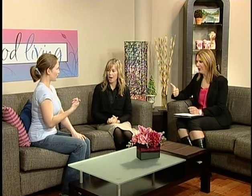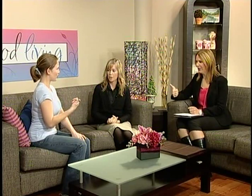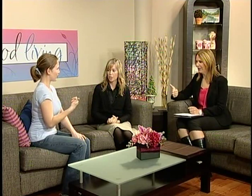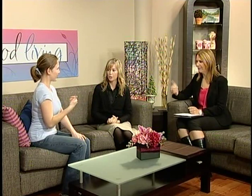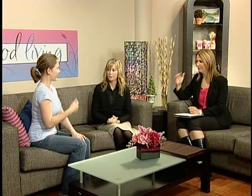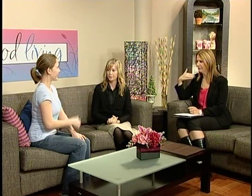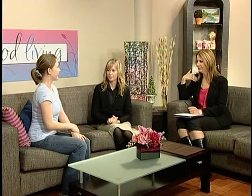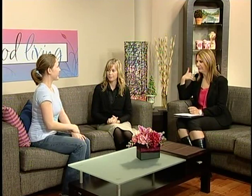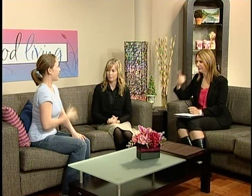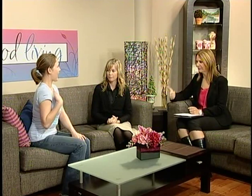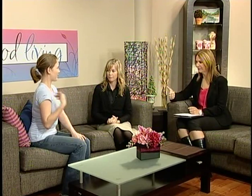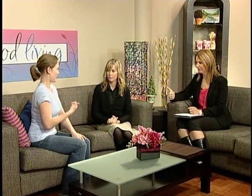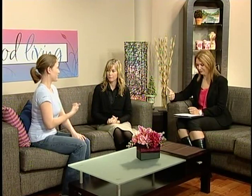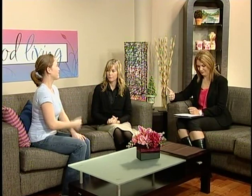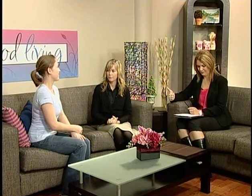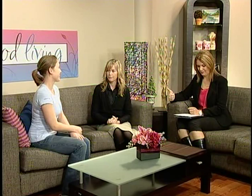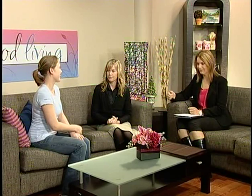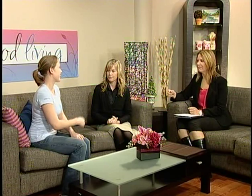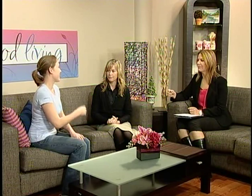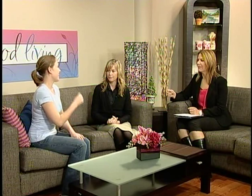you? How are you? Mm-hmm.